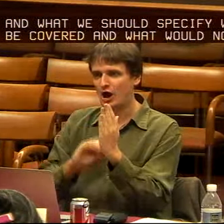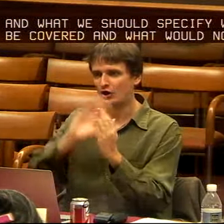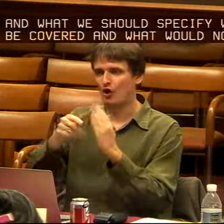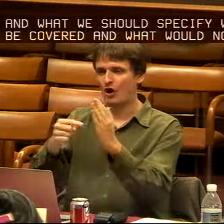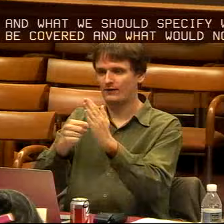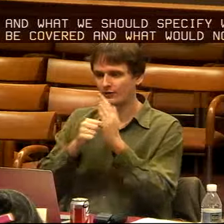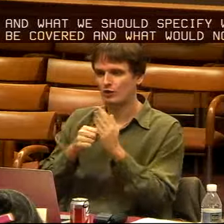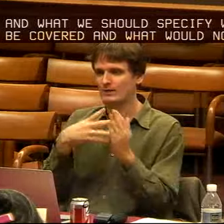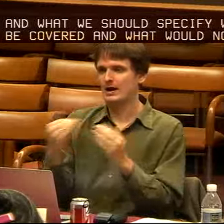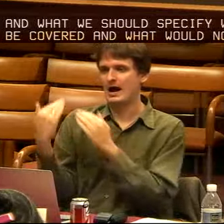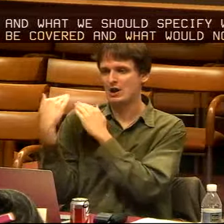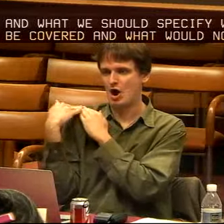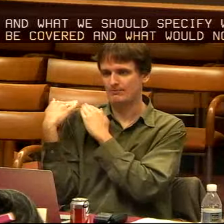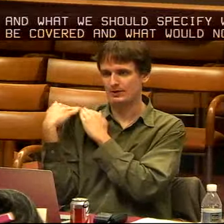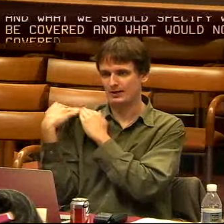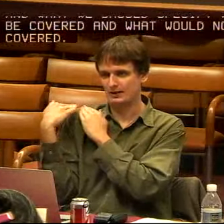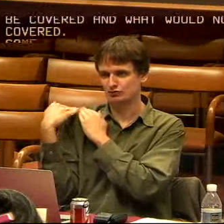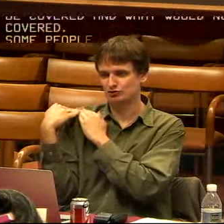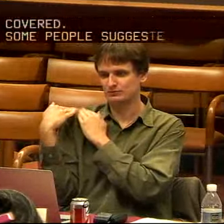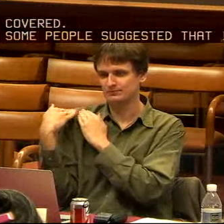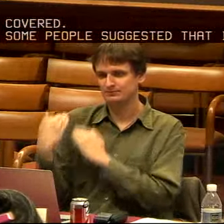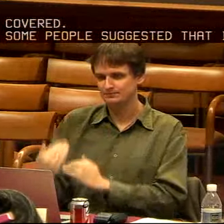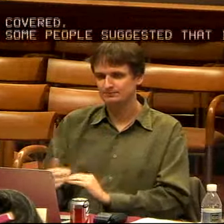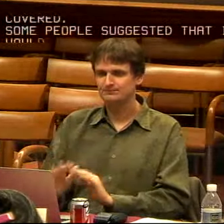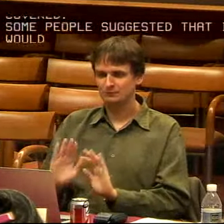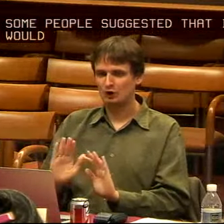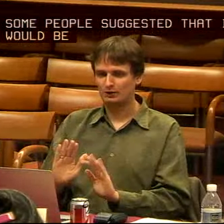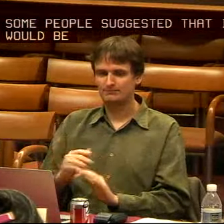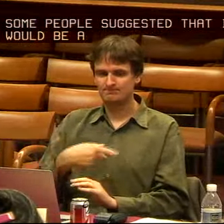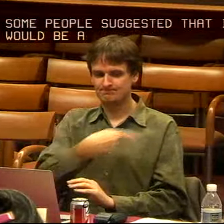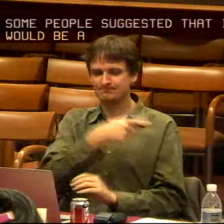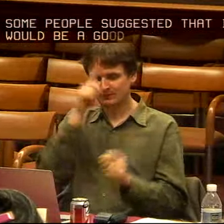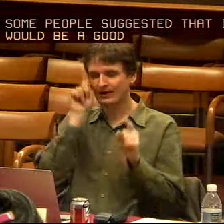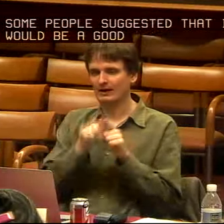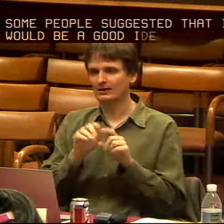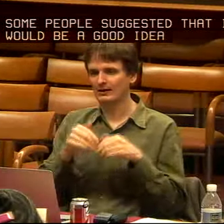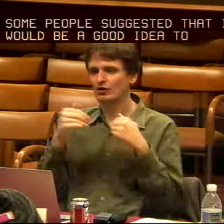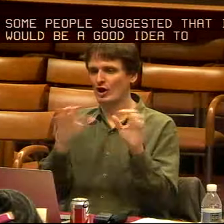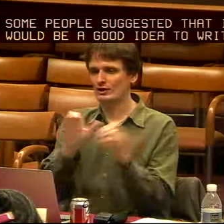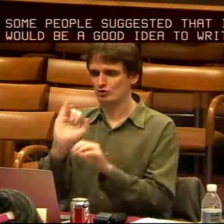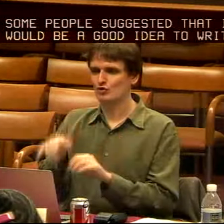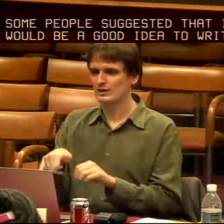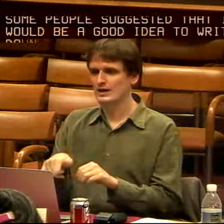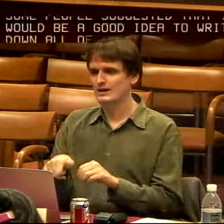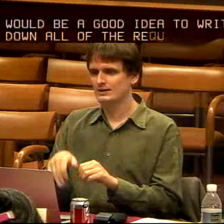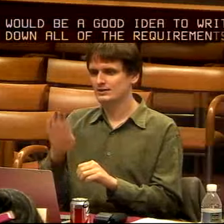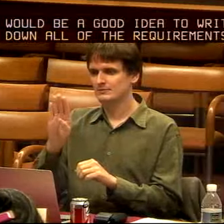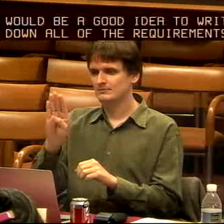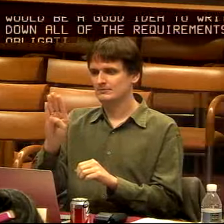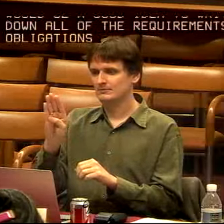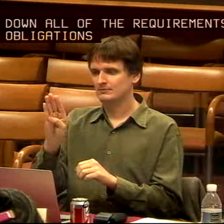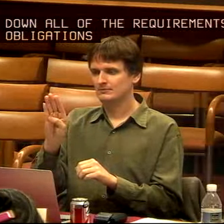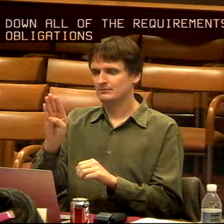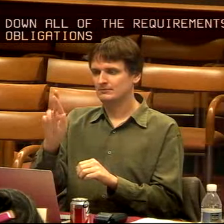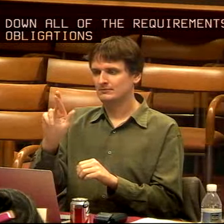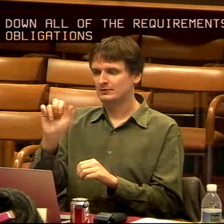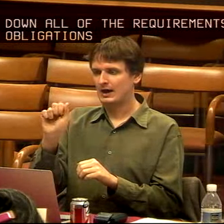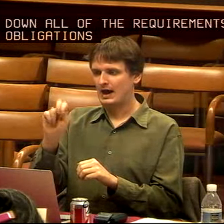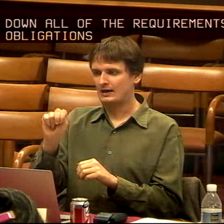write down all of the requirements and obligations. So Bob and I agreed to do that.